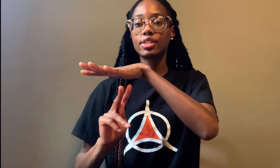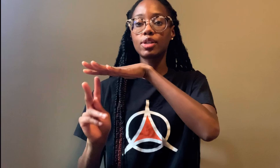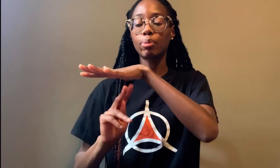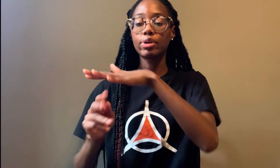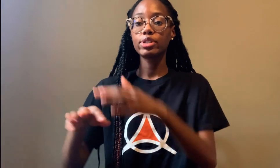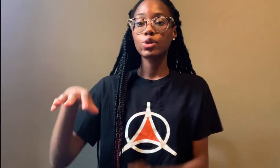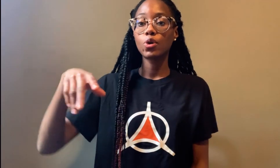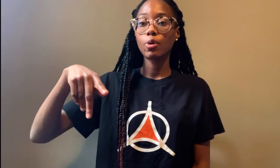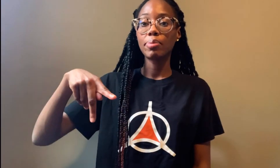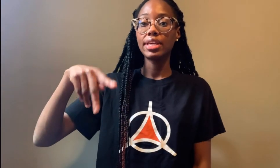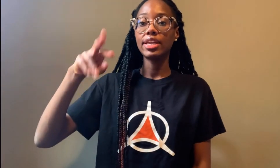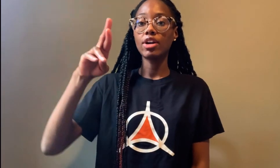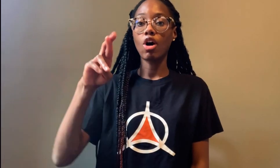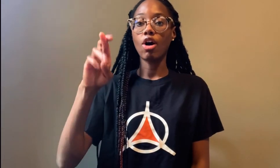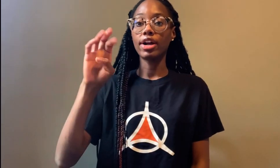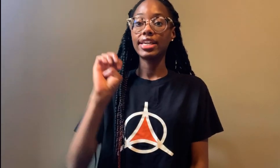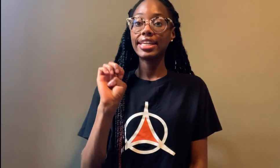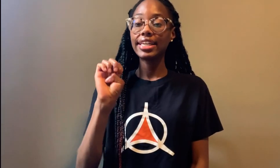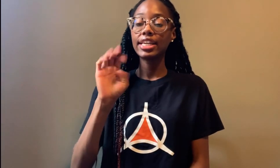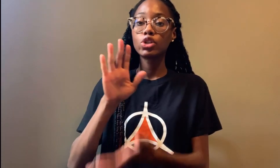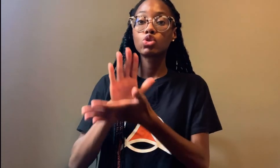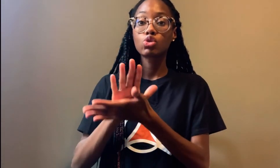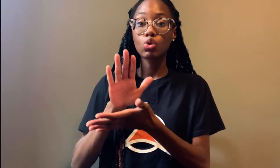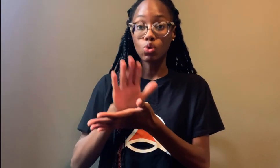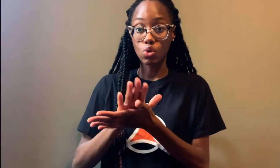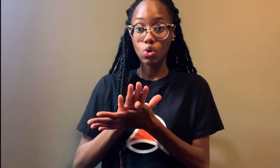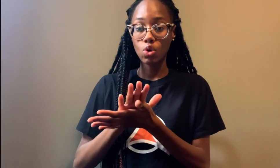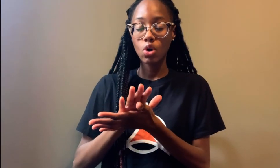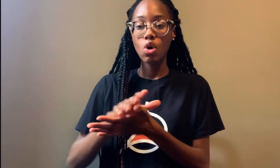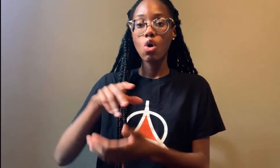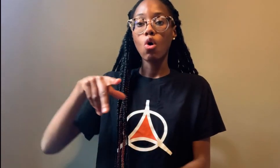So preschool, P-R-E, school, or